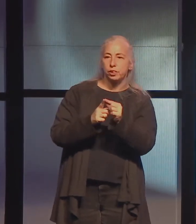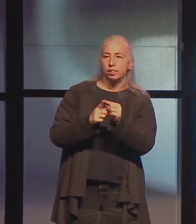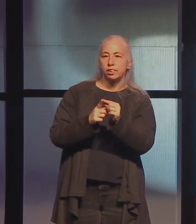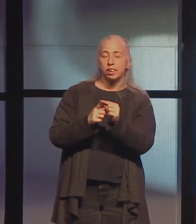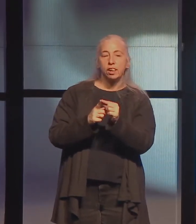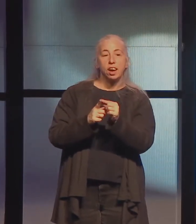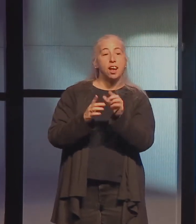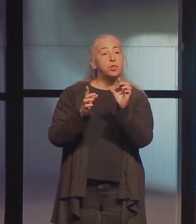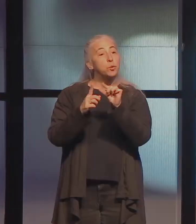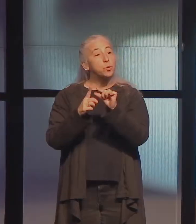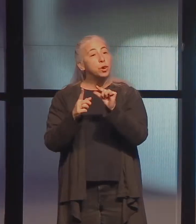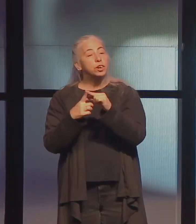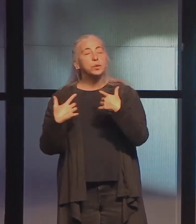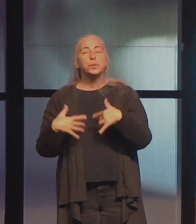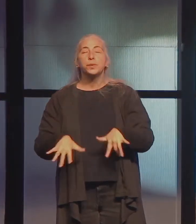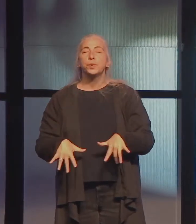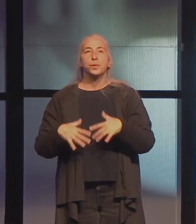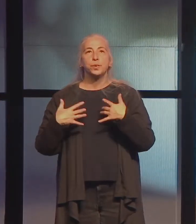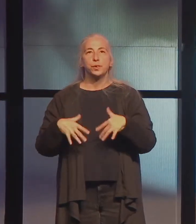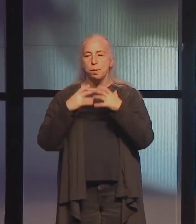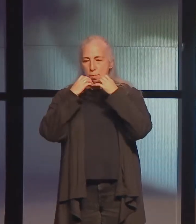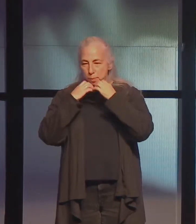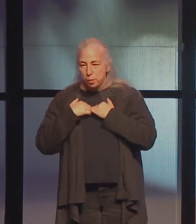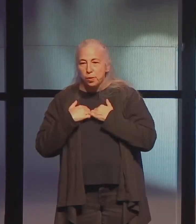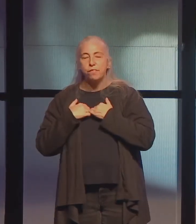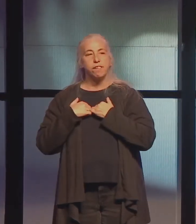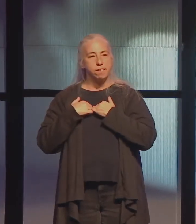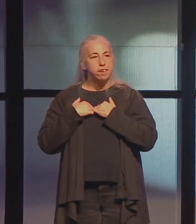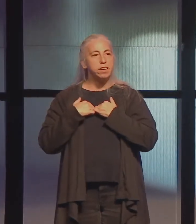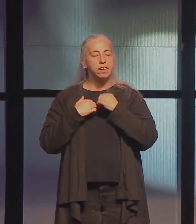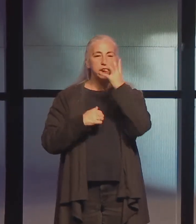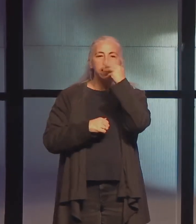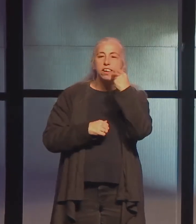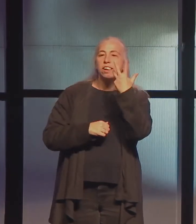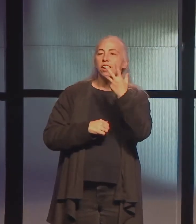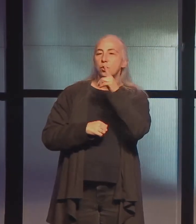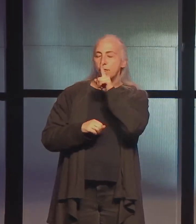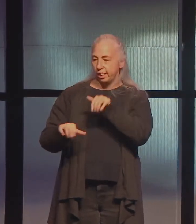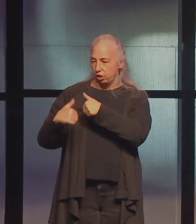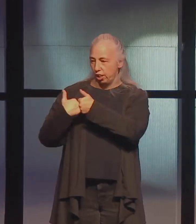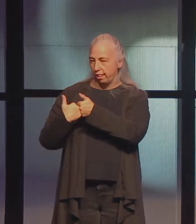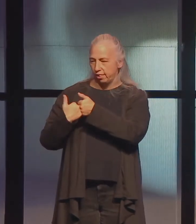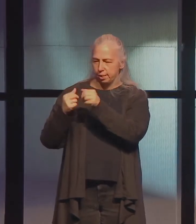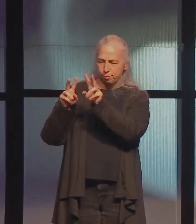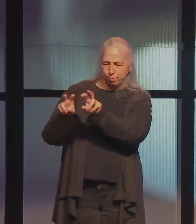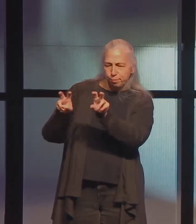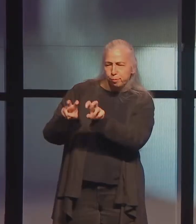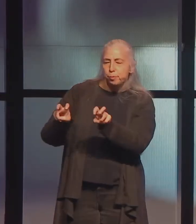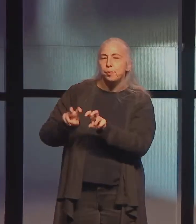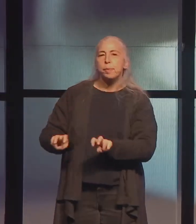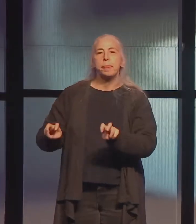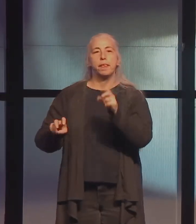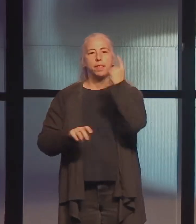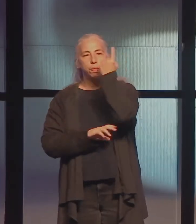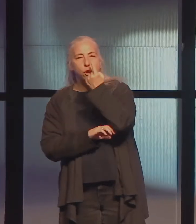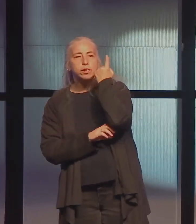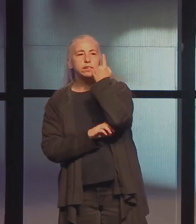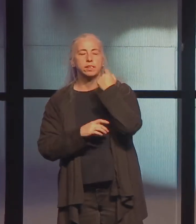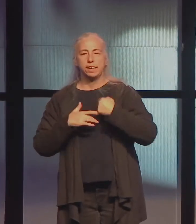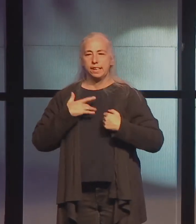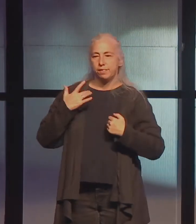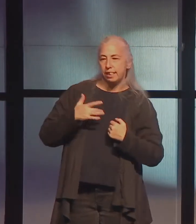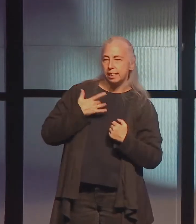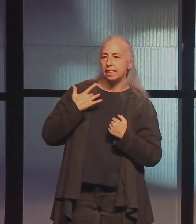in this song for today because they really speak to the challenge of interrogating our thoughts, interrogating the schemas we've been handed even from a